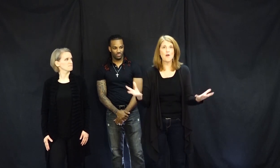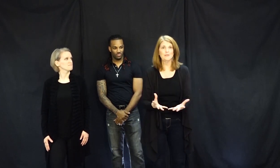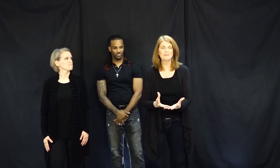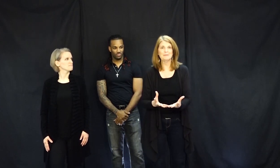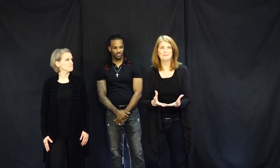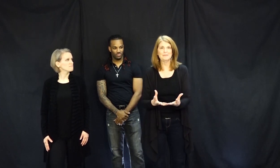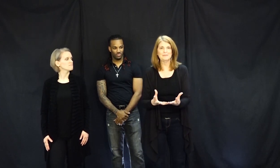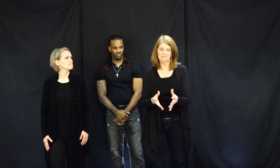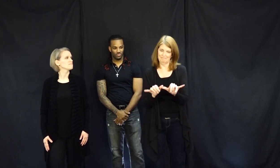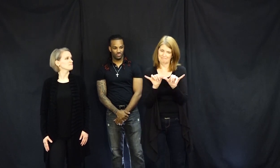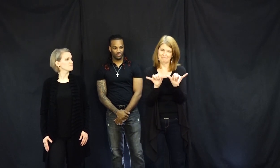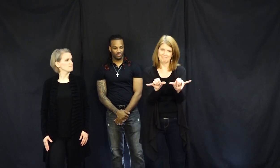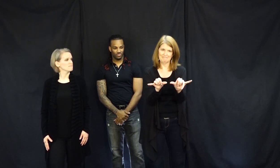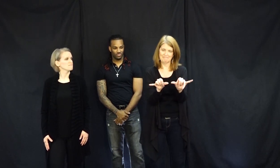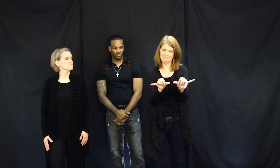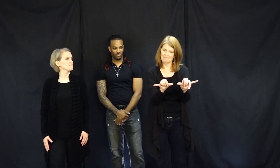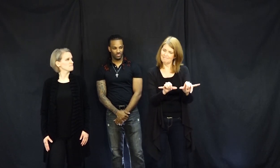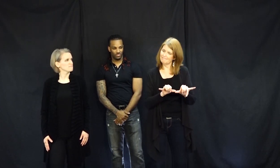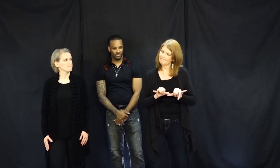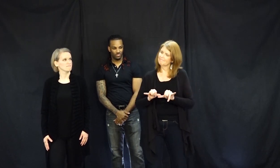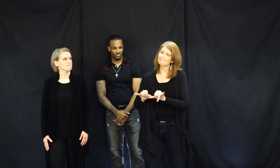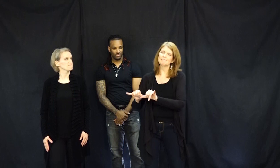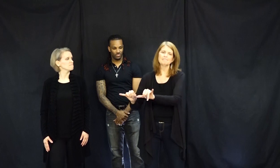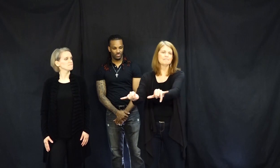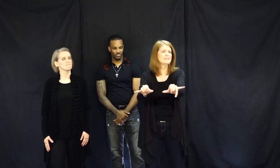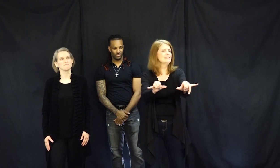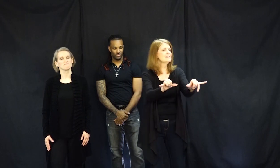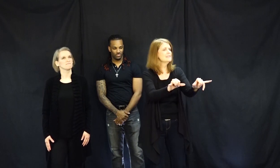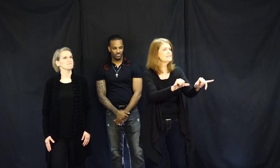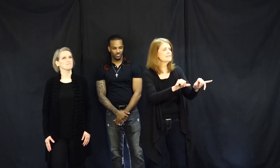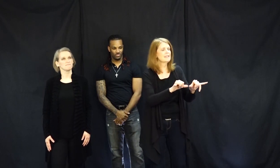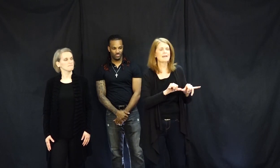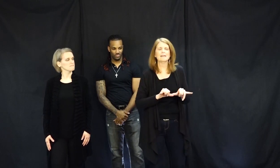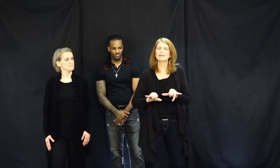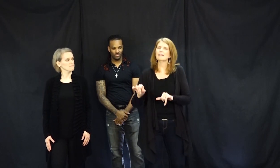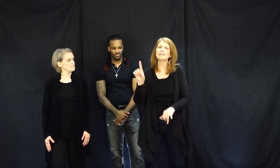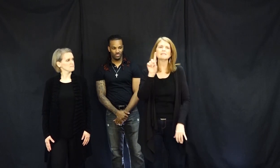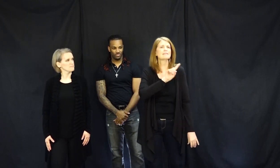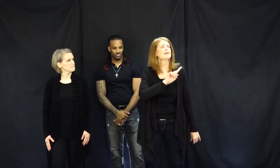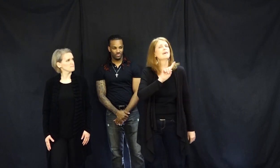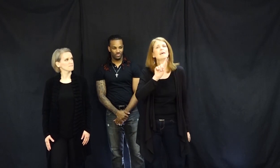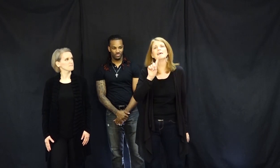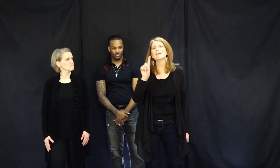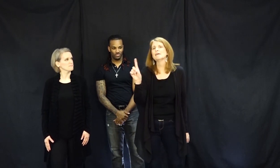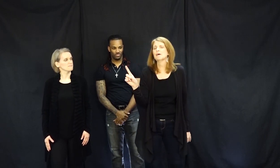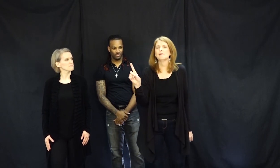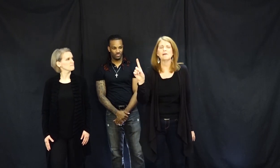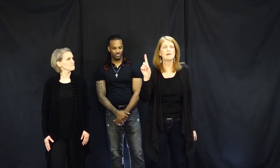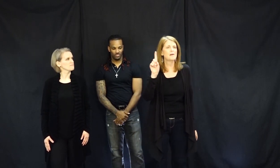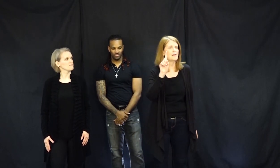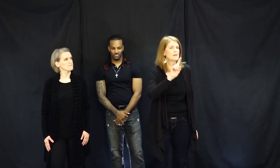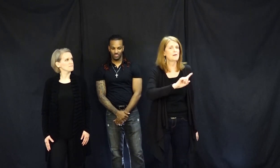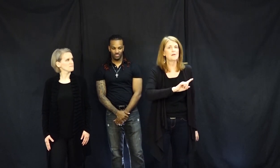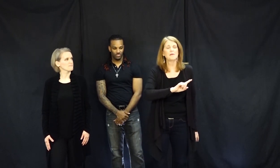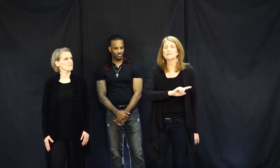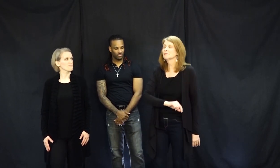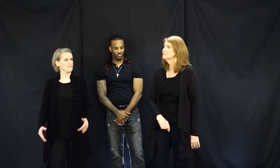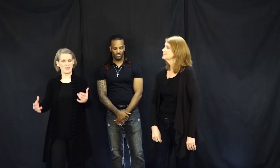world will never be the same. The ship is in